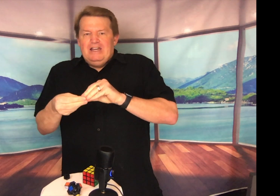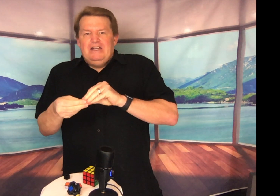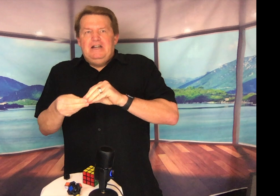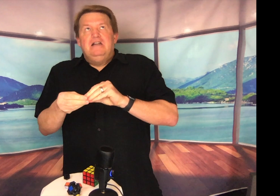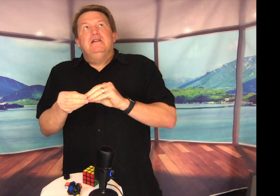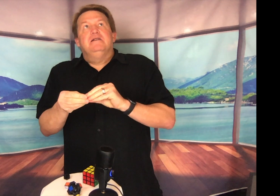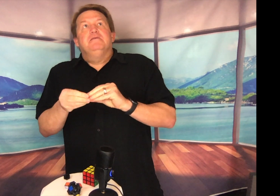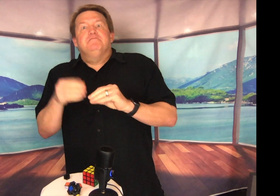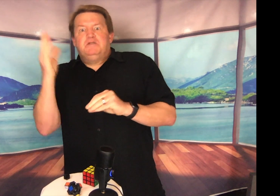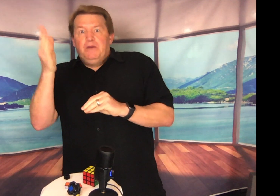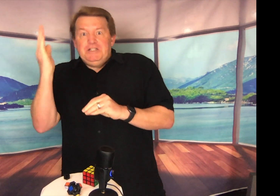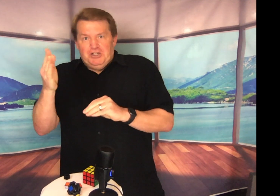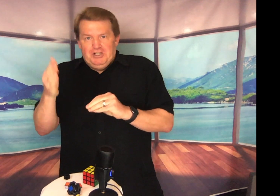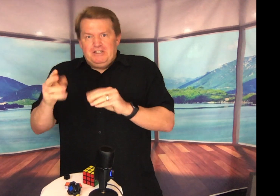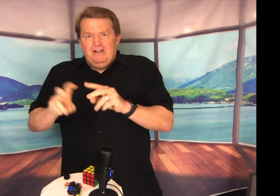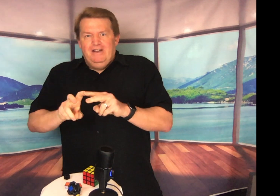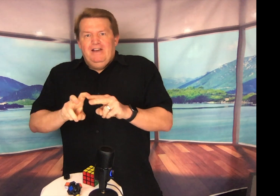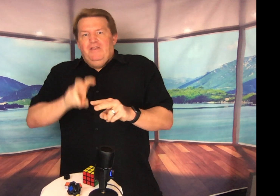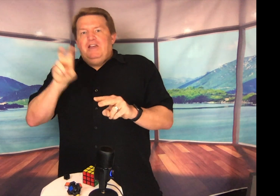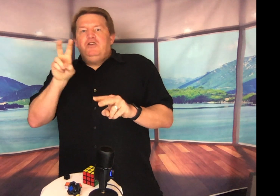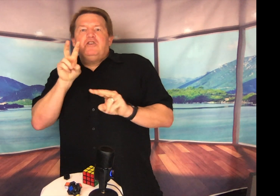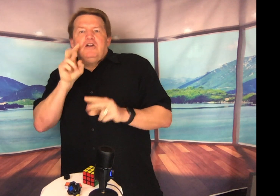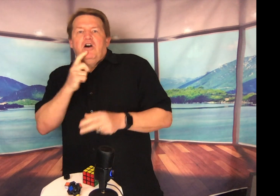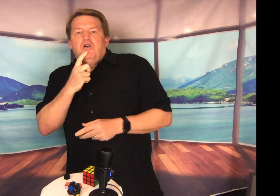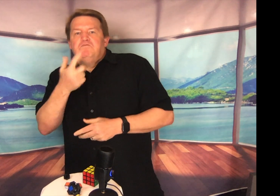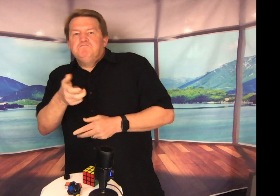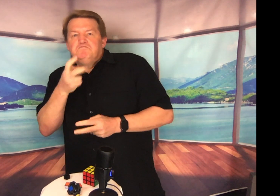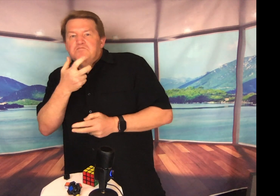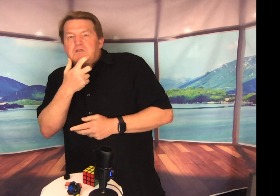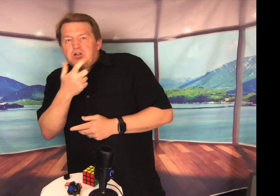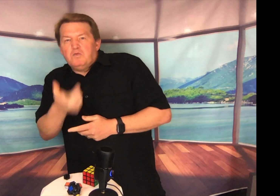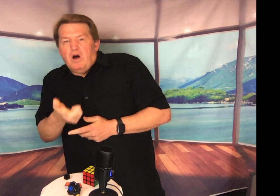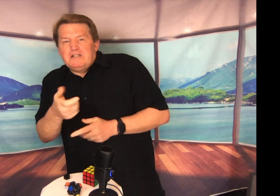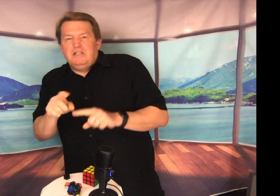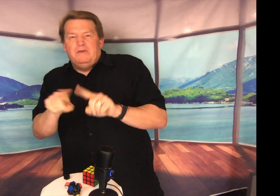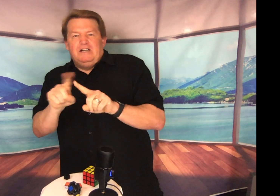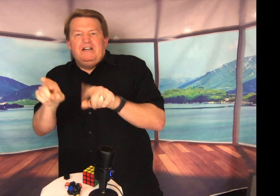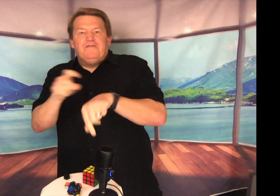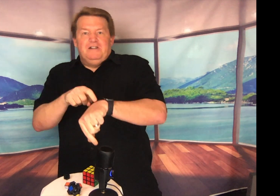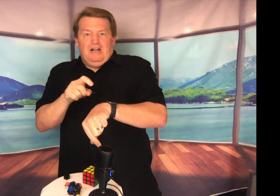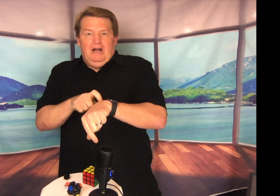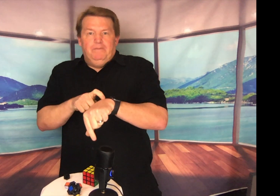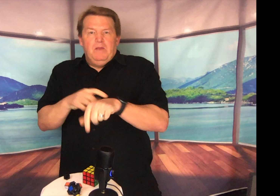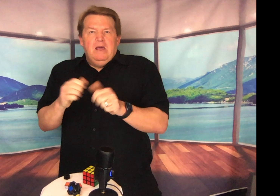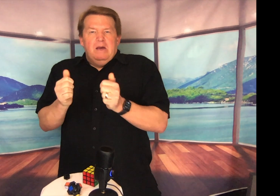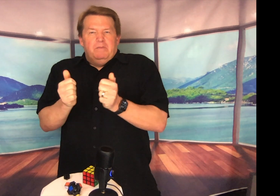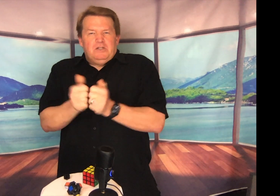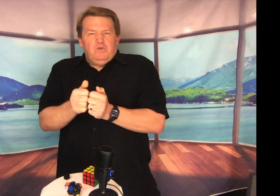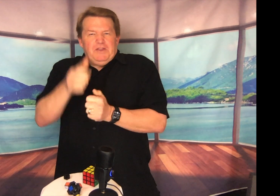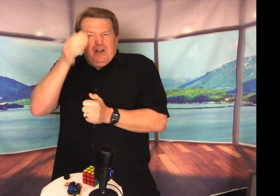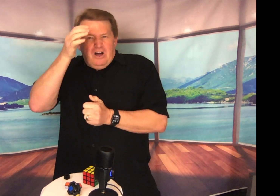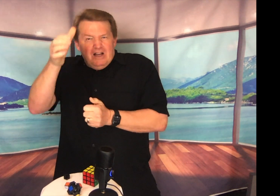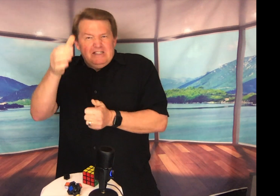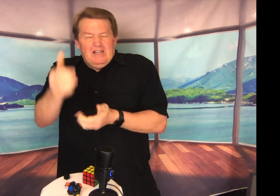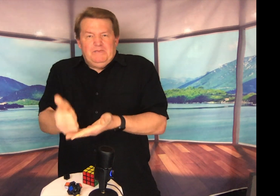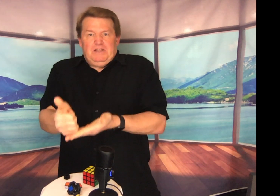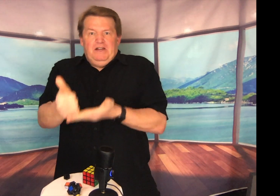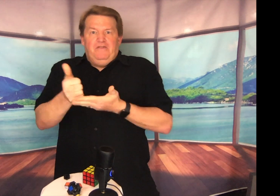in speeches that you can watch them at a different time, but it's with concepts that have